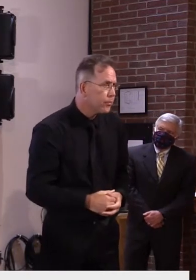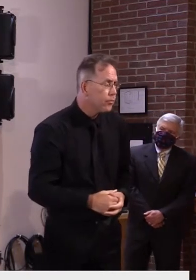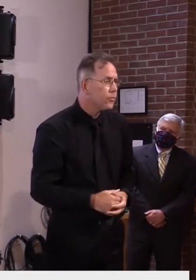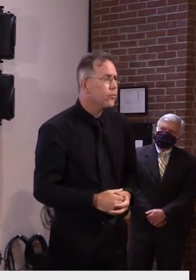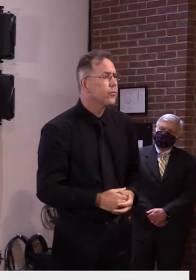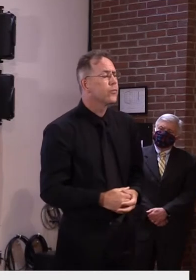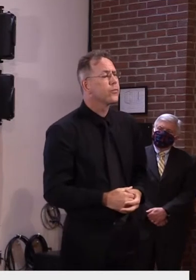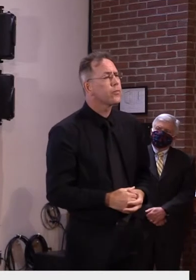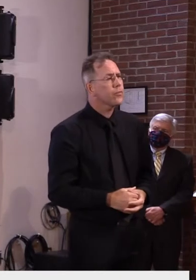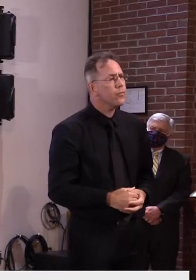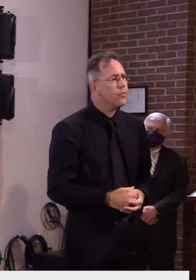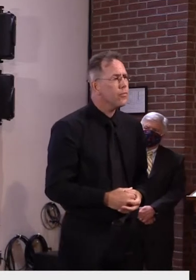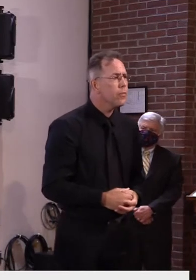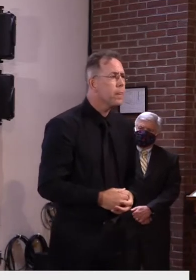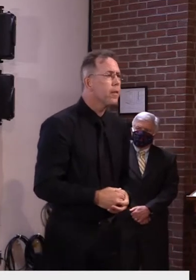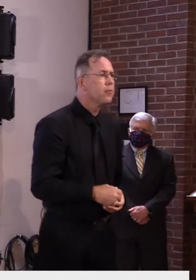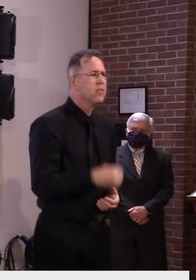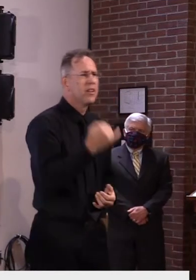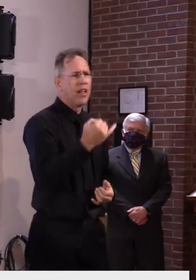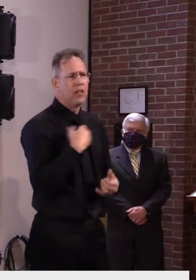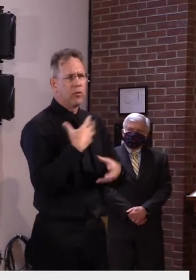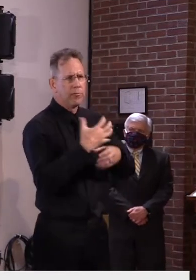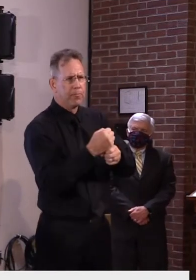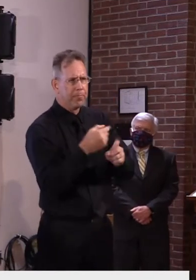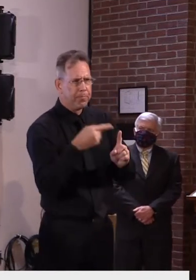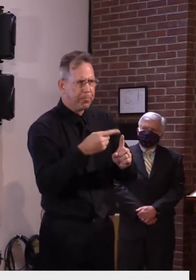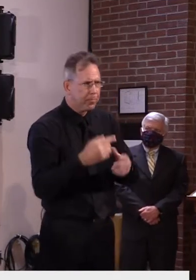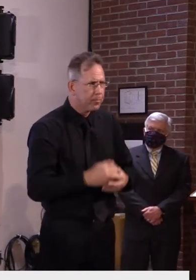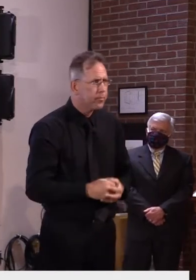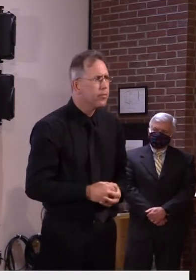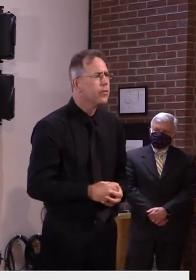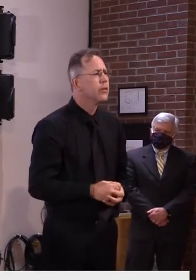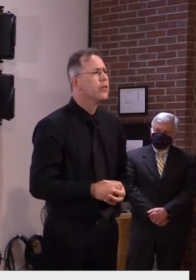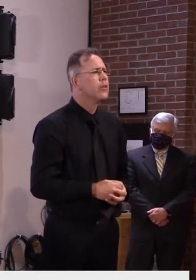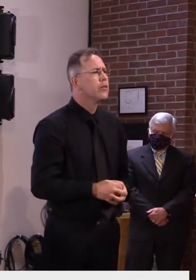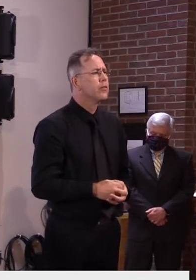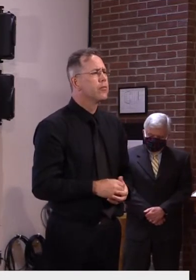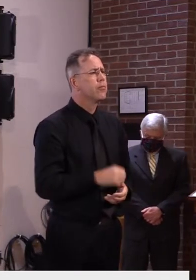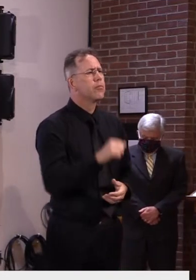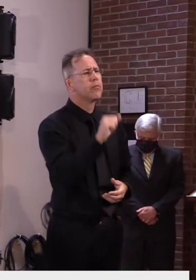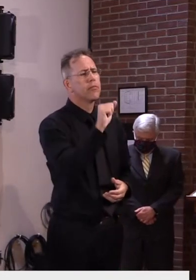The last topic I'd like to discuss today is antigen testing.